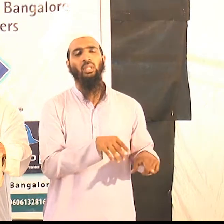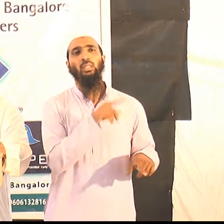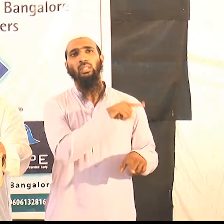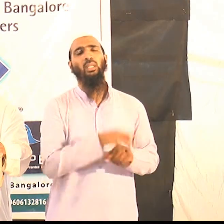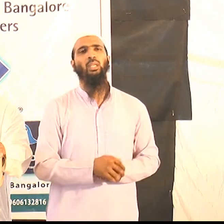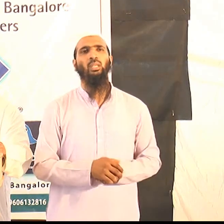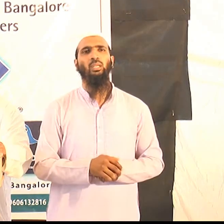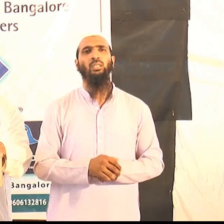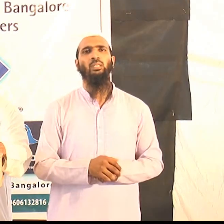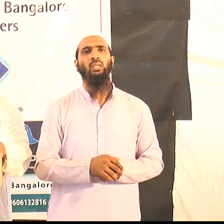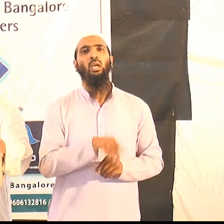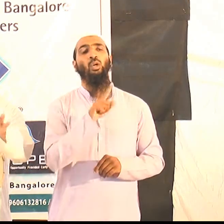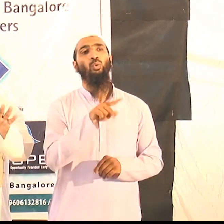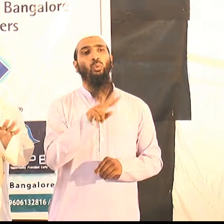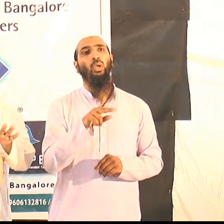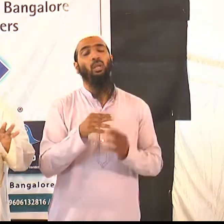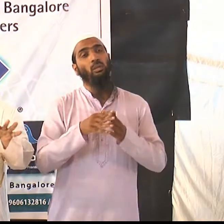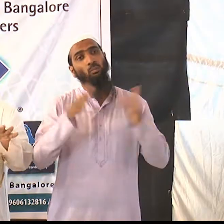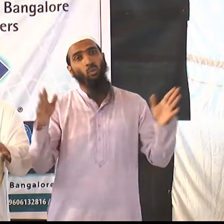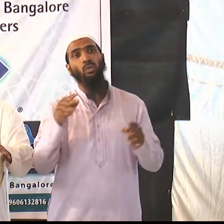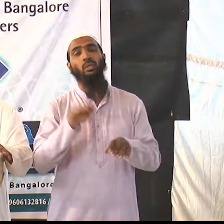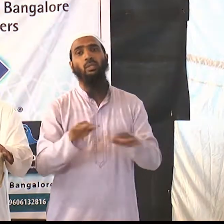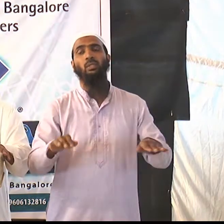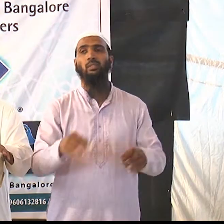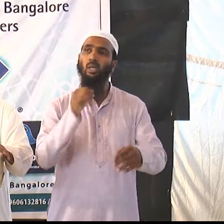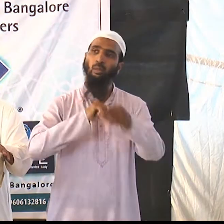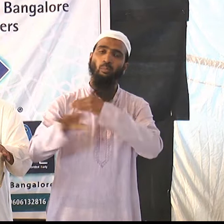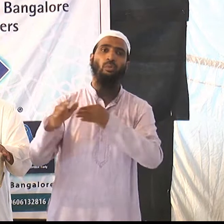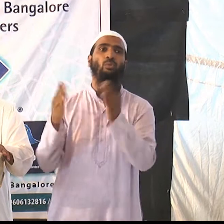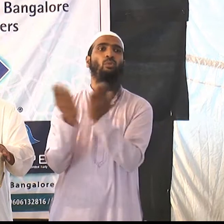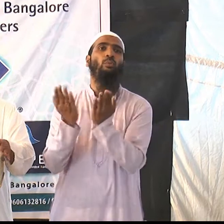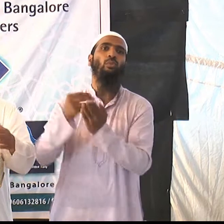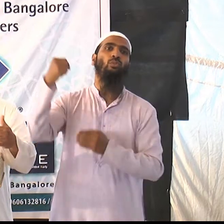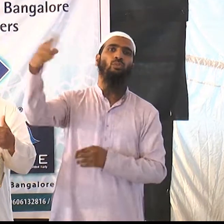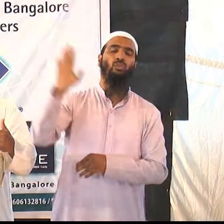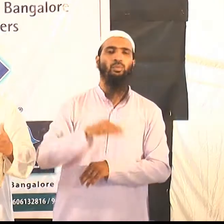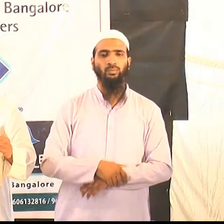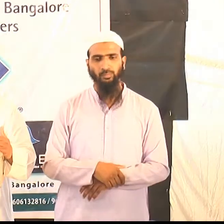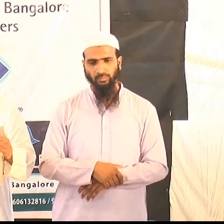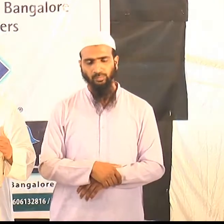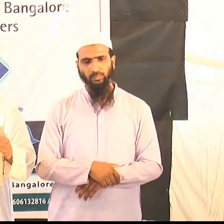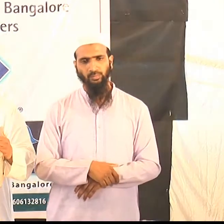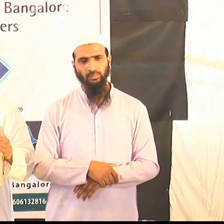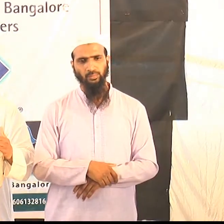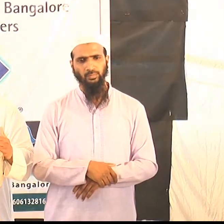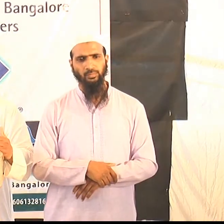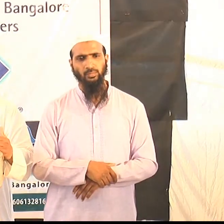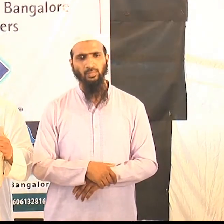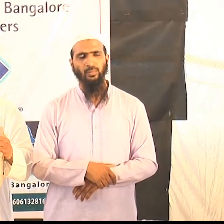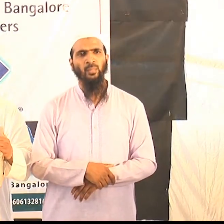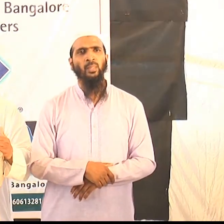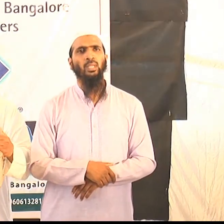integrated into a normal school. That is one of our chief activity. Apart from that, we have been involved in the